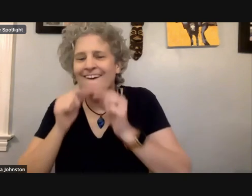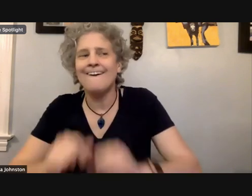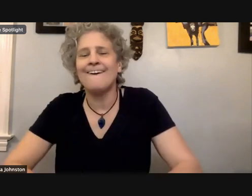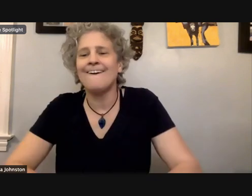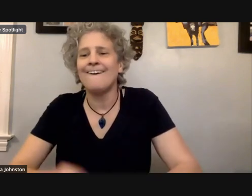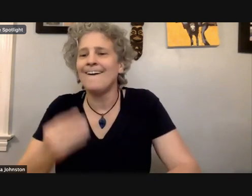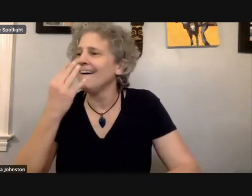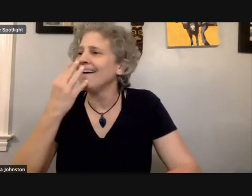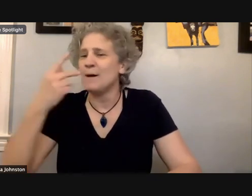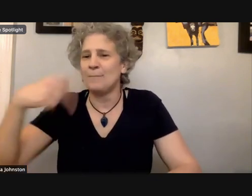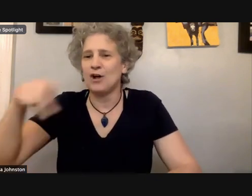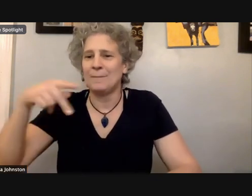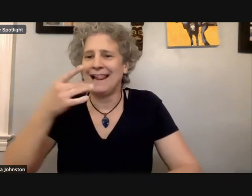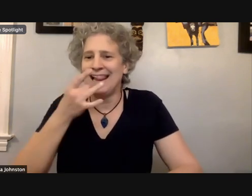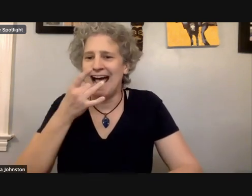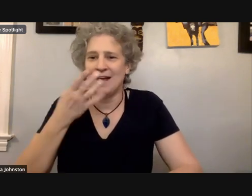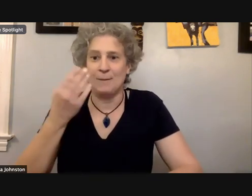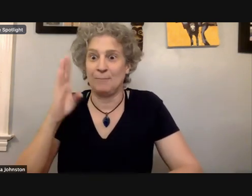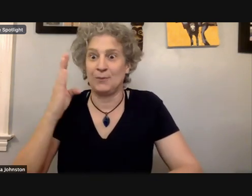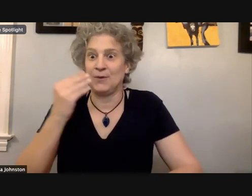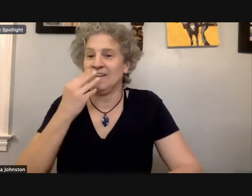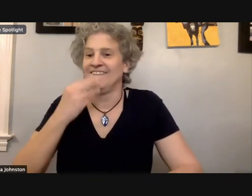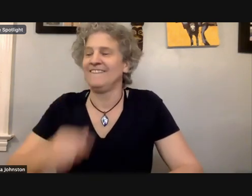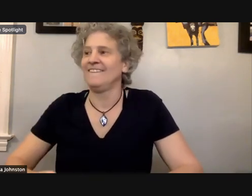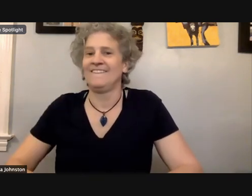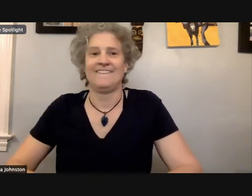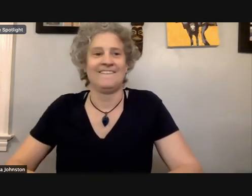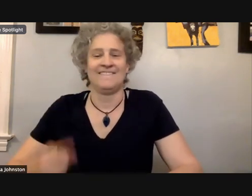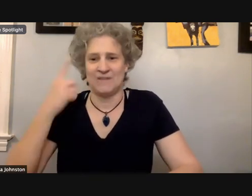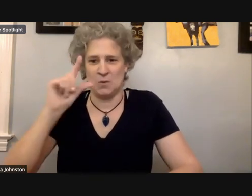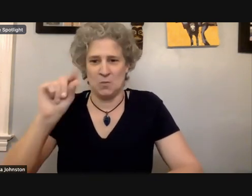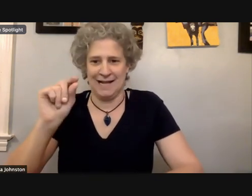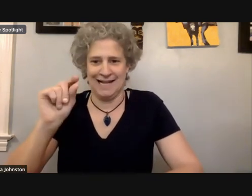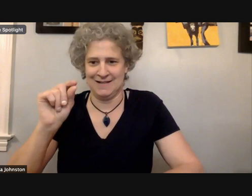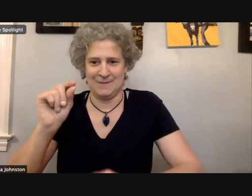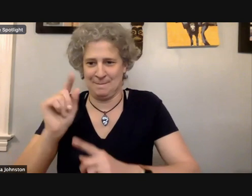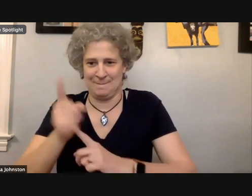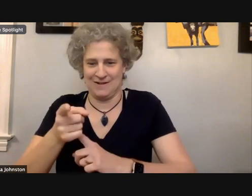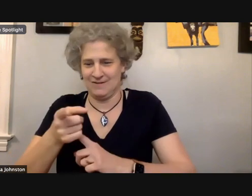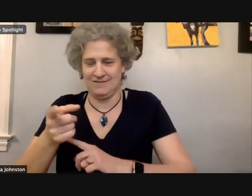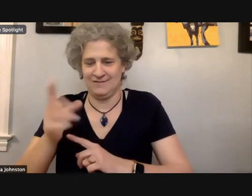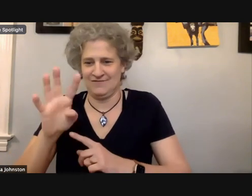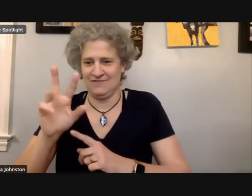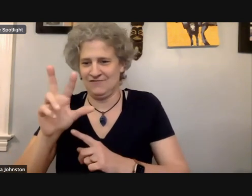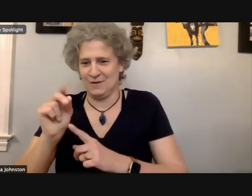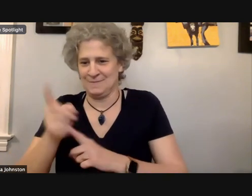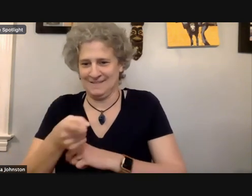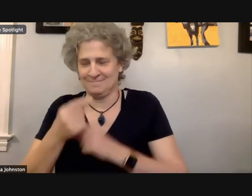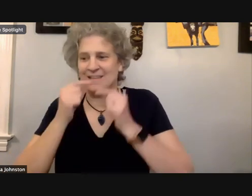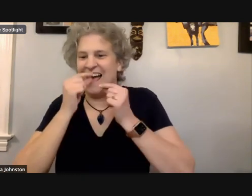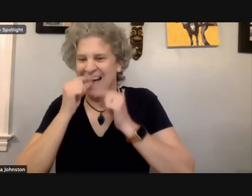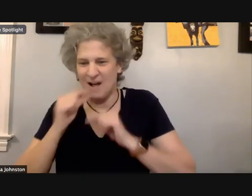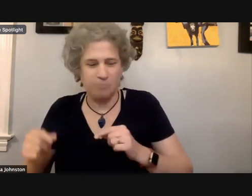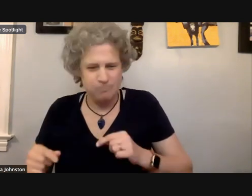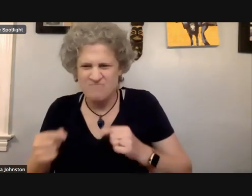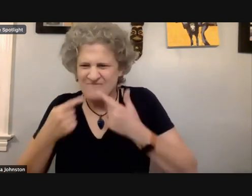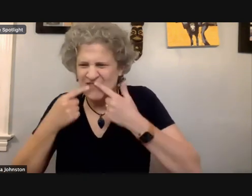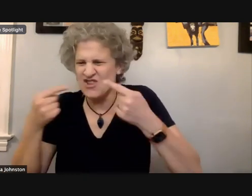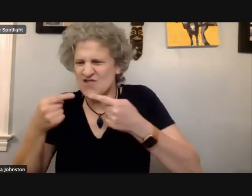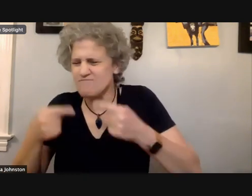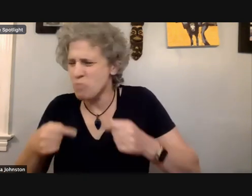Whitening, the little strips, or now they have the UV light that you put on there for 20 minutes or something like that, or